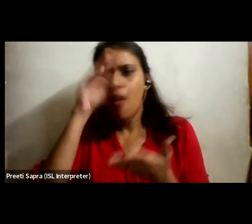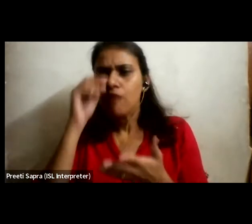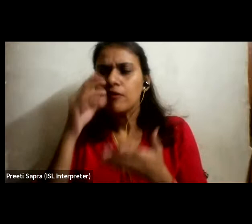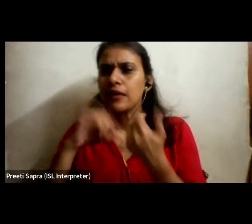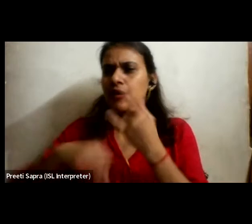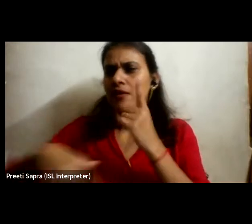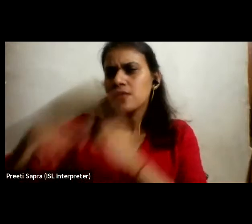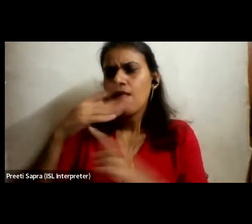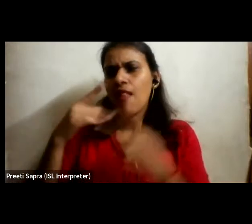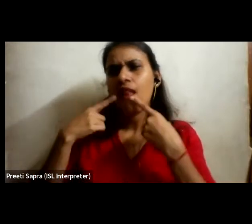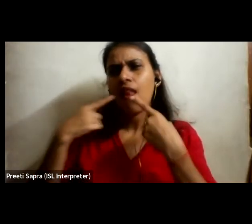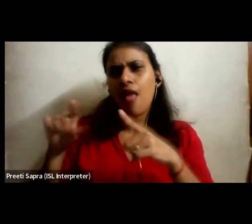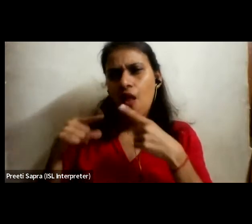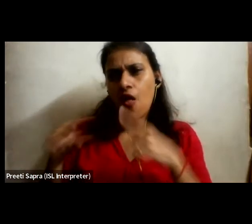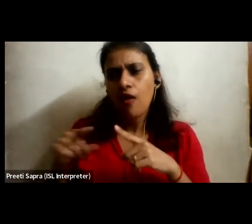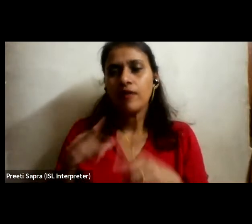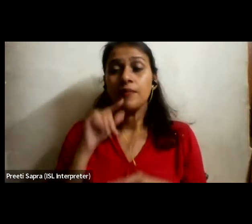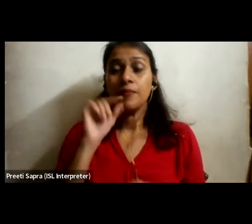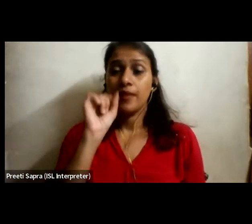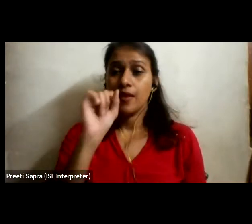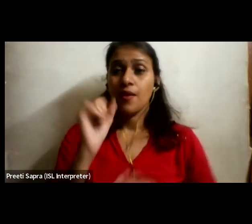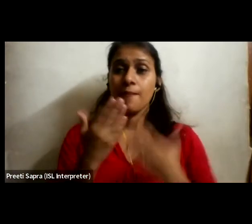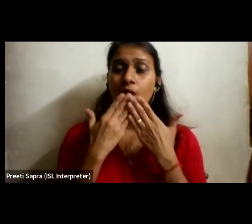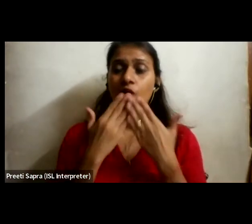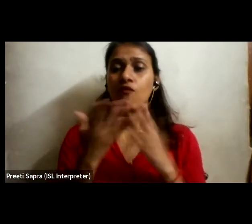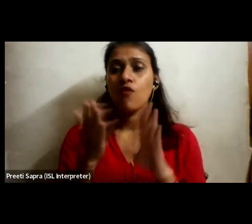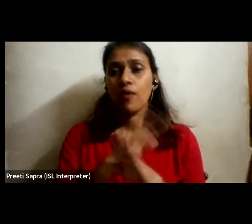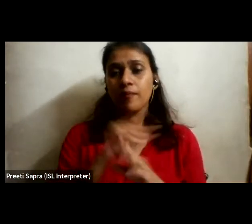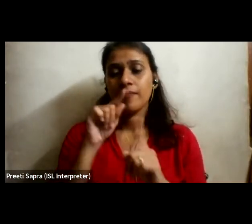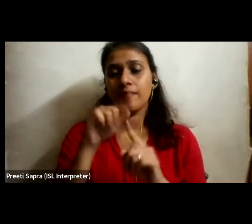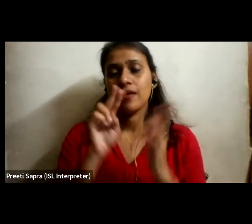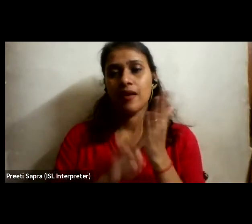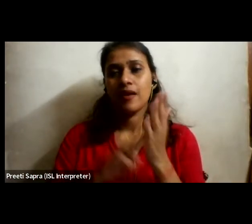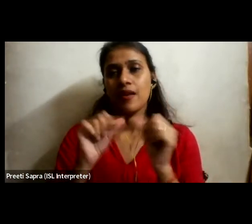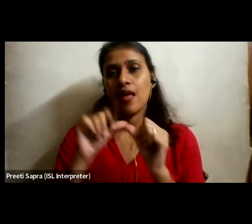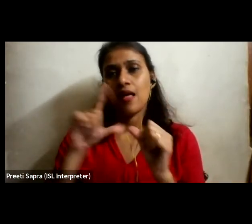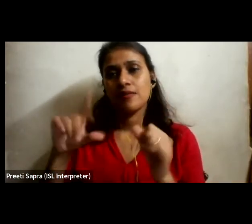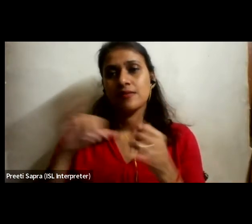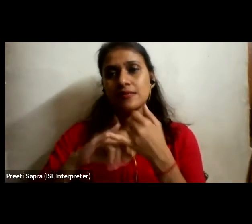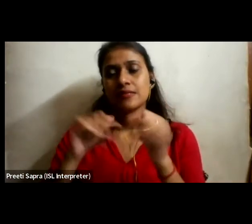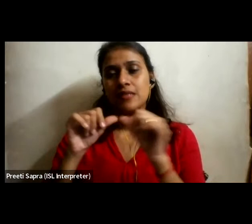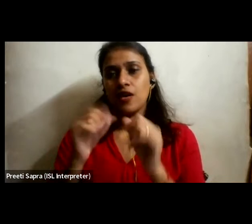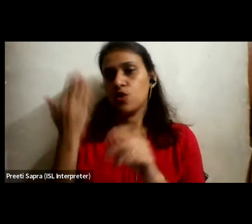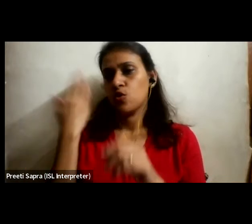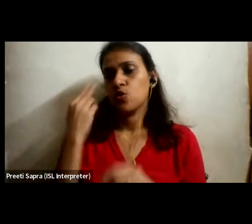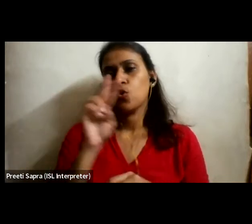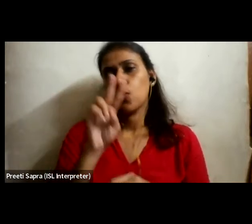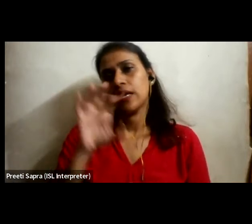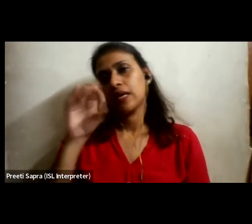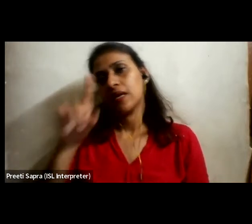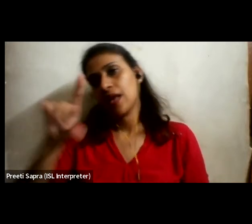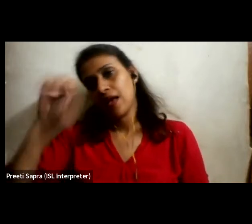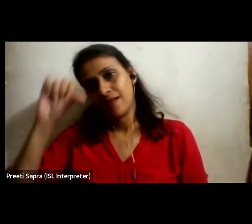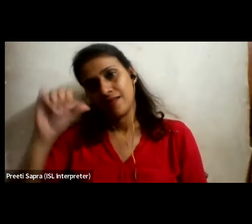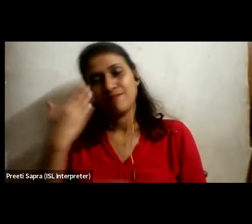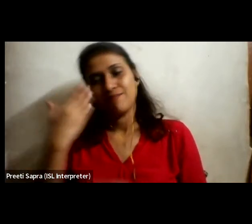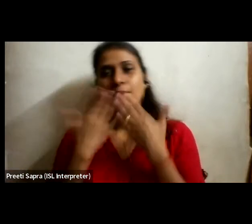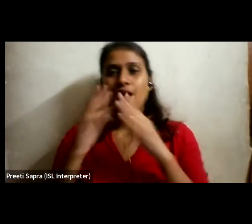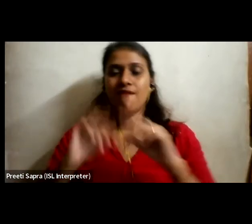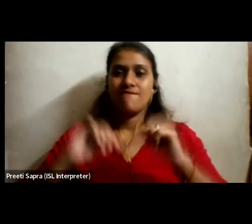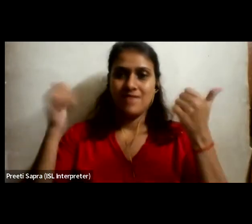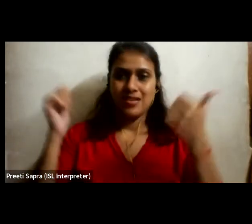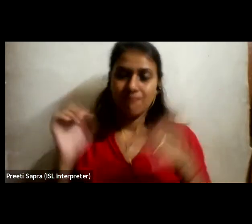liberties. He graduated from the Nalsa University of Law, Hyderabad in 2019. And before Vidhi, he's worked at Majumdar and